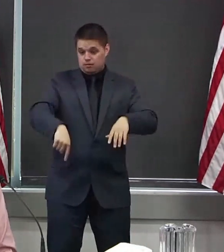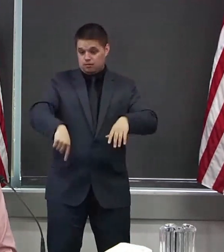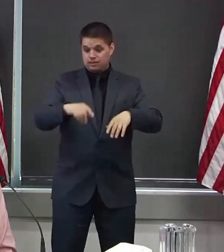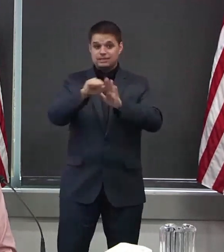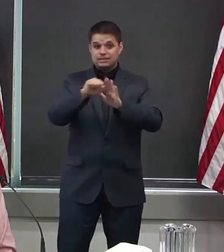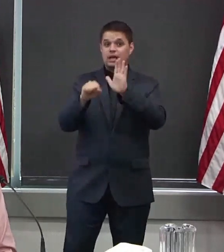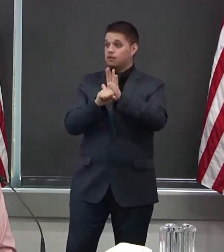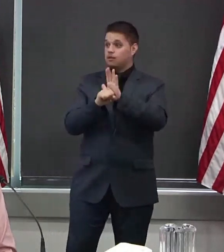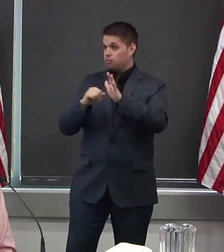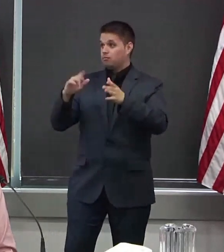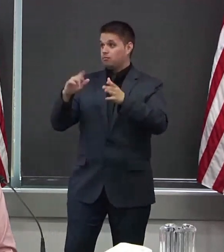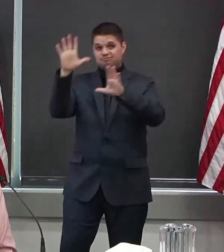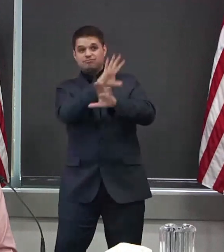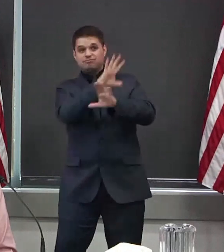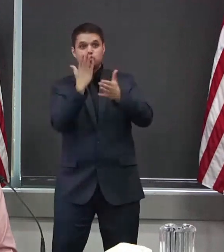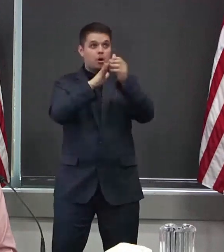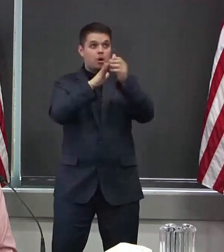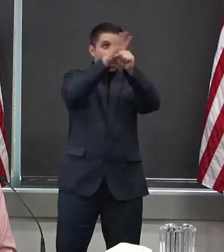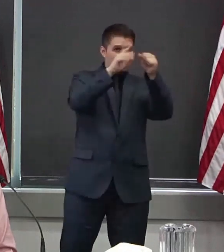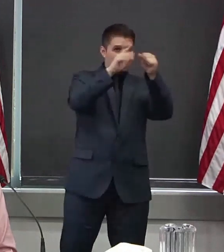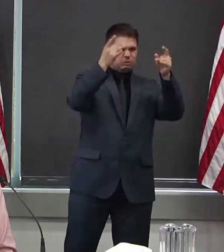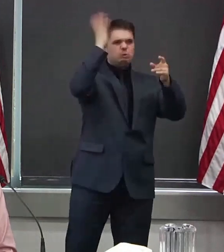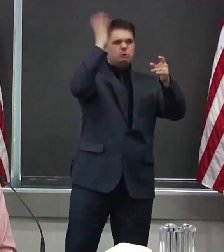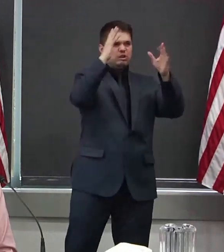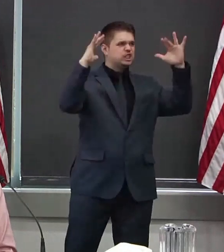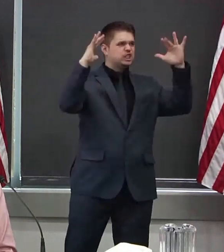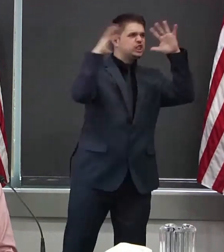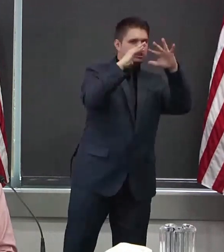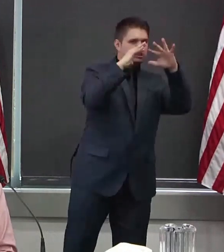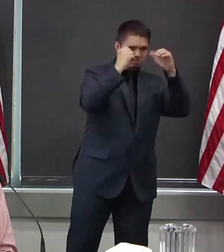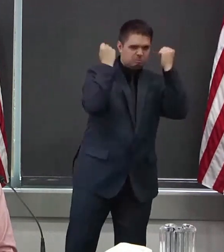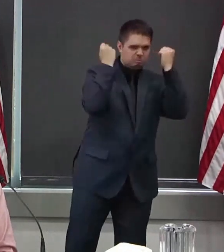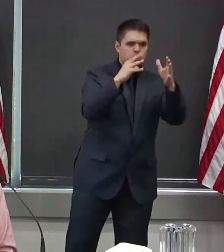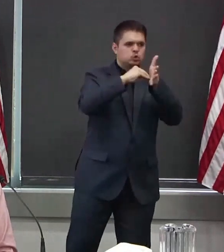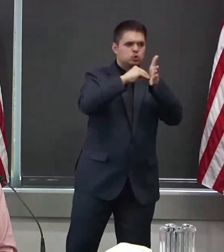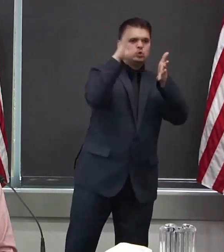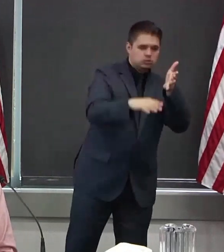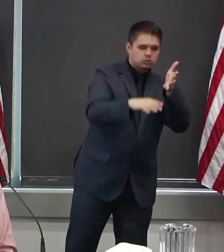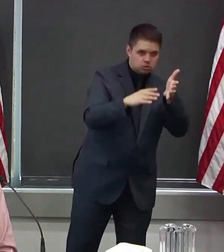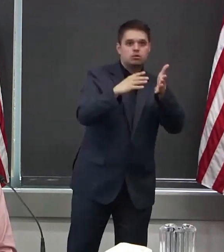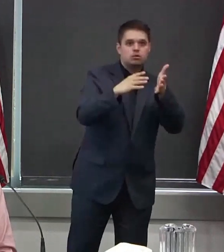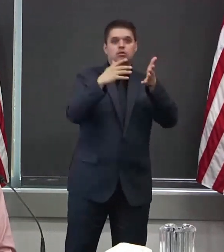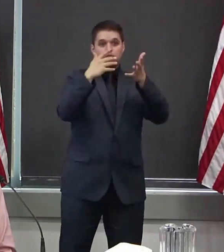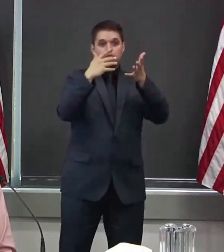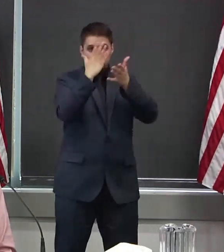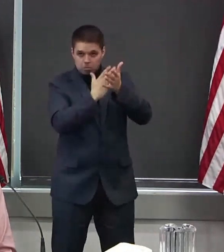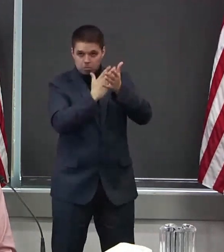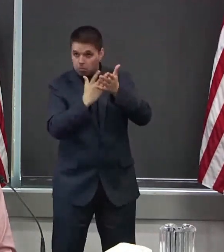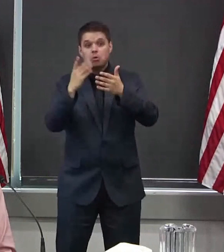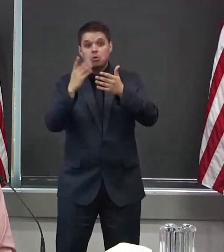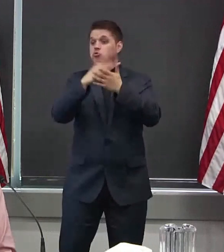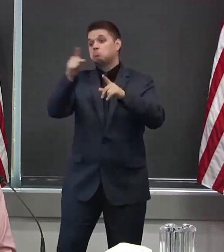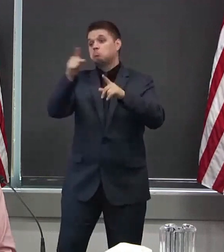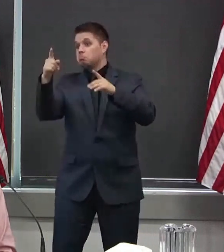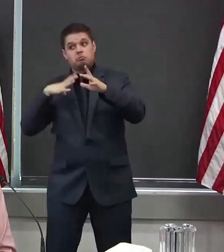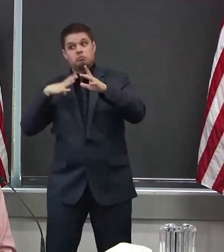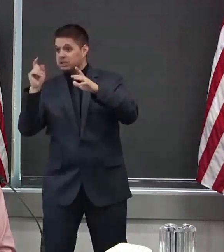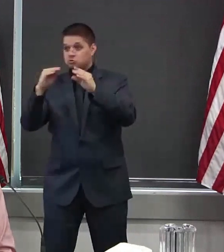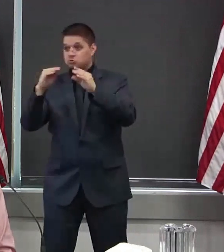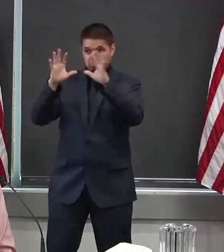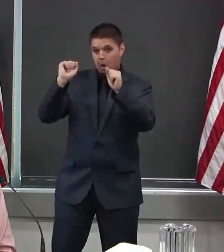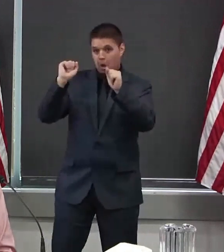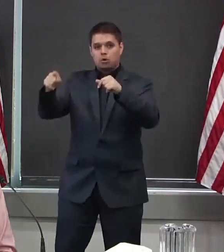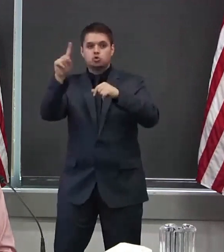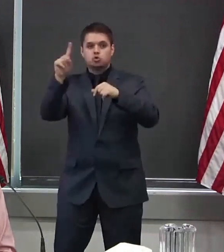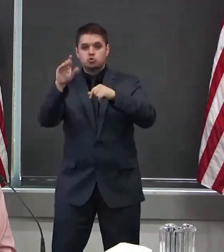hybrid learning with some students on campus to limit the size of the gatherings on campus, with others doing distance learning and